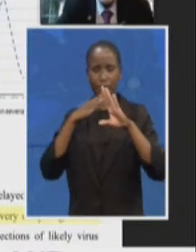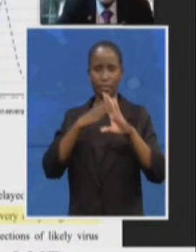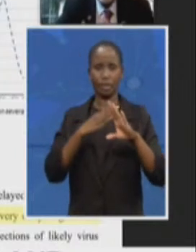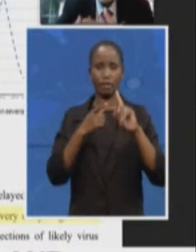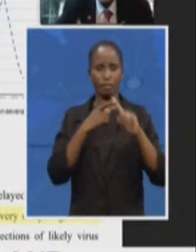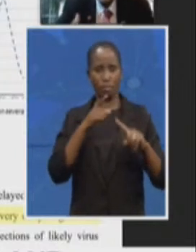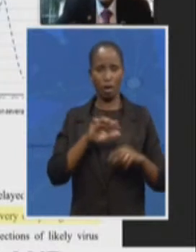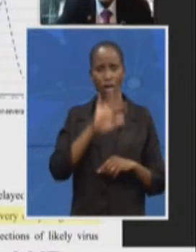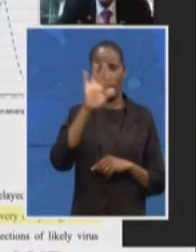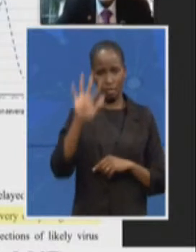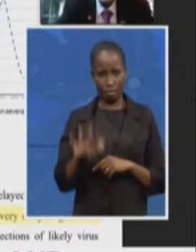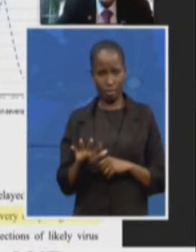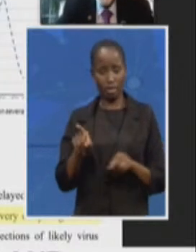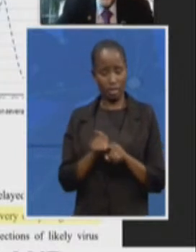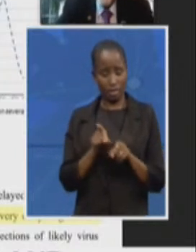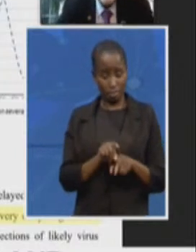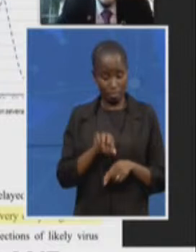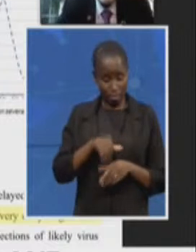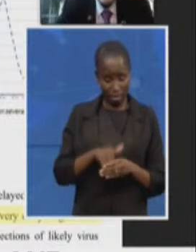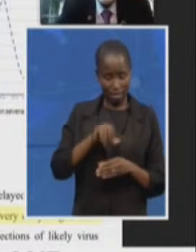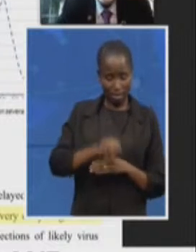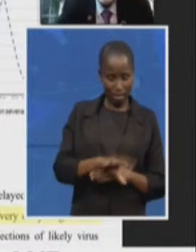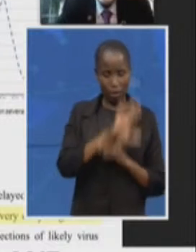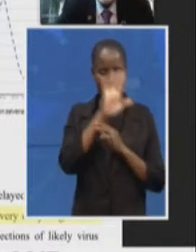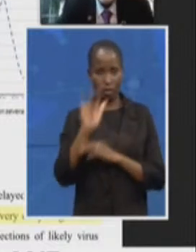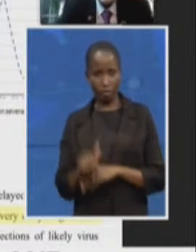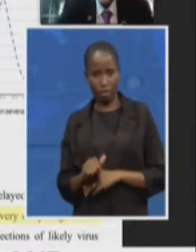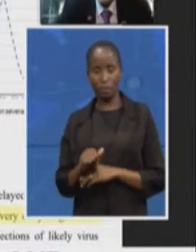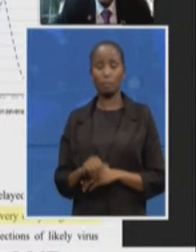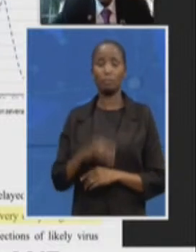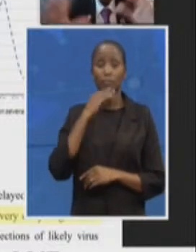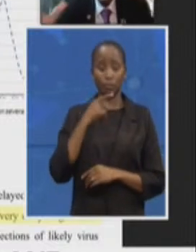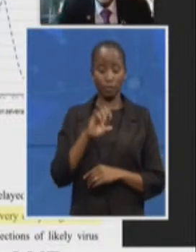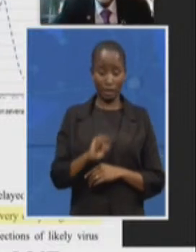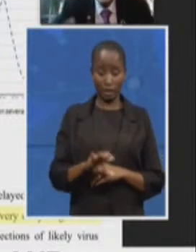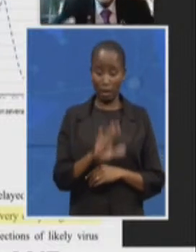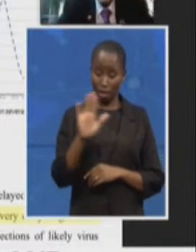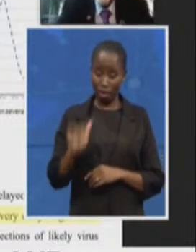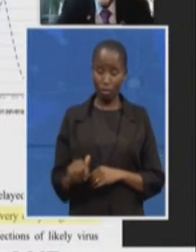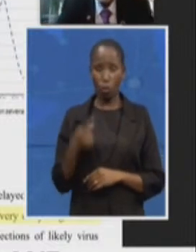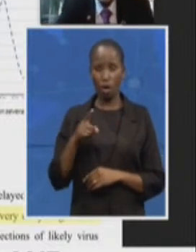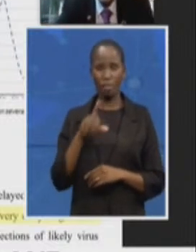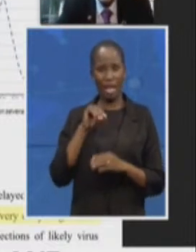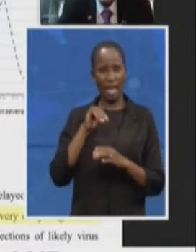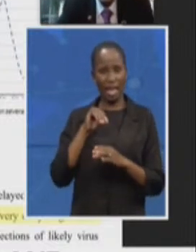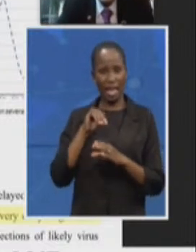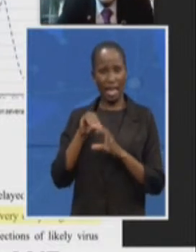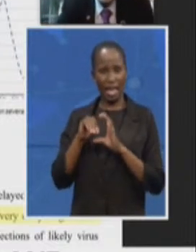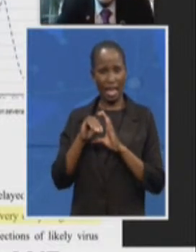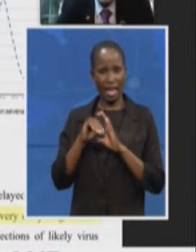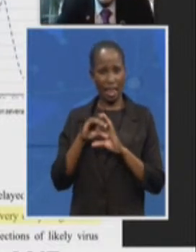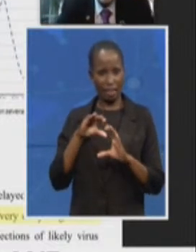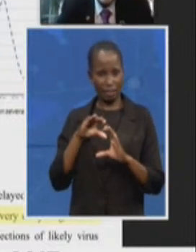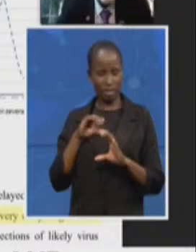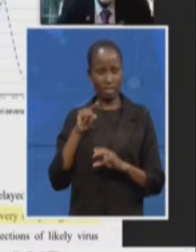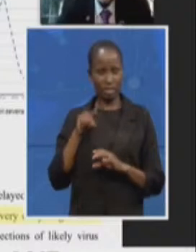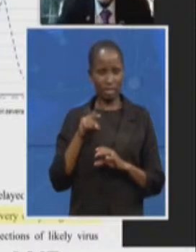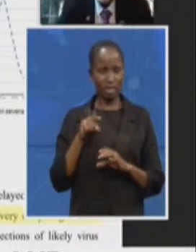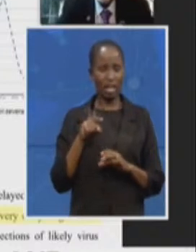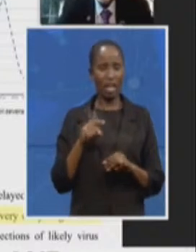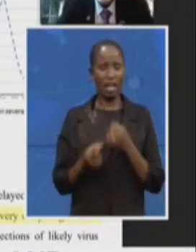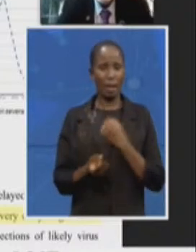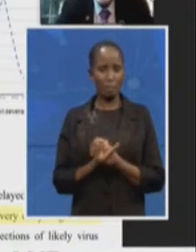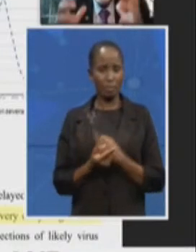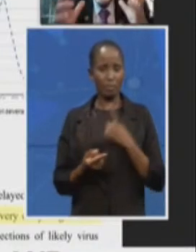Africa, that investment has now paid dividends through this broad national consortium led by Professor